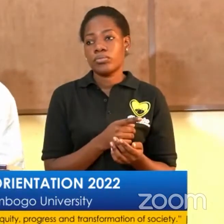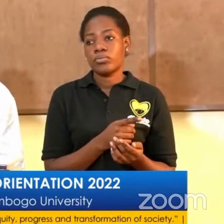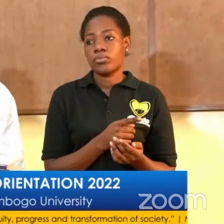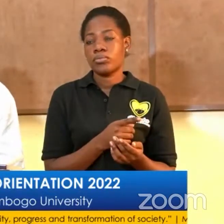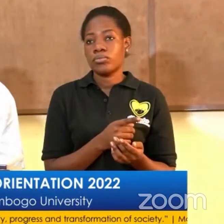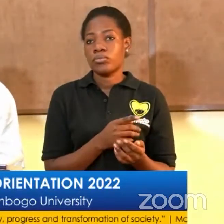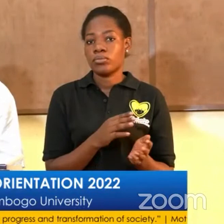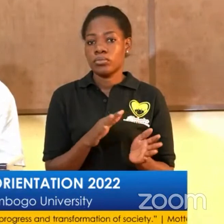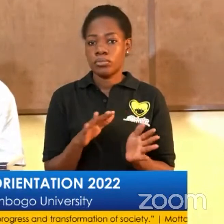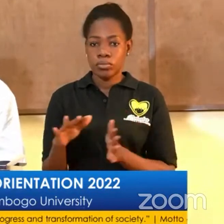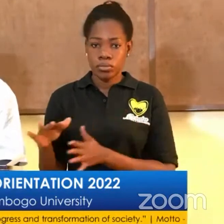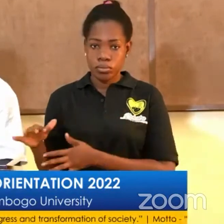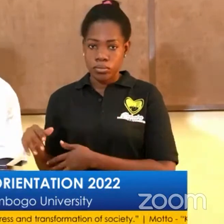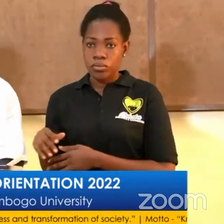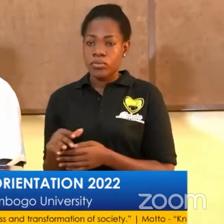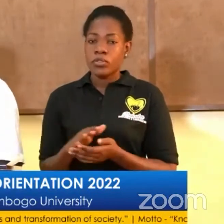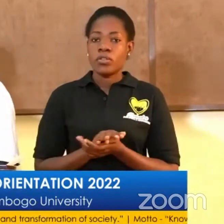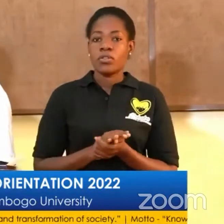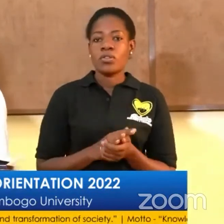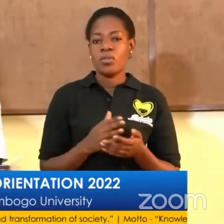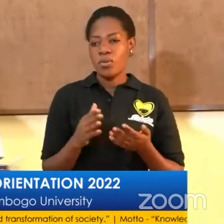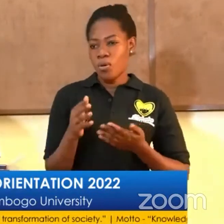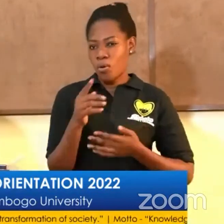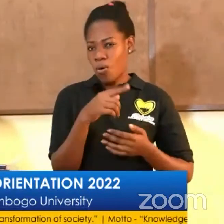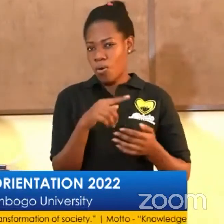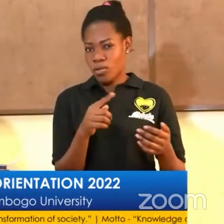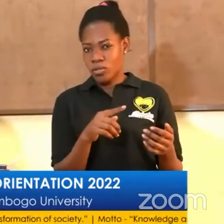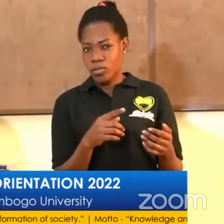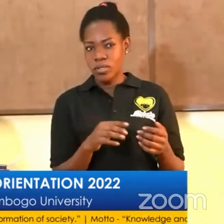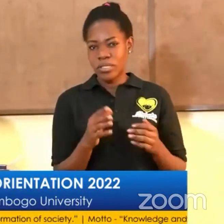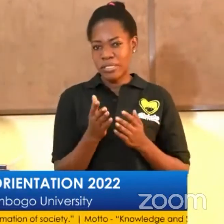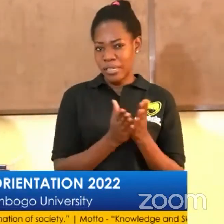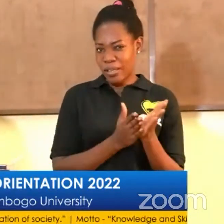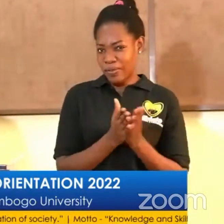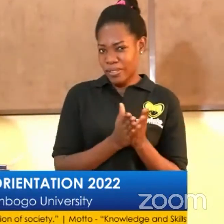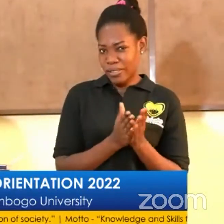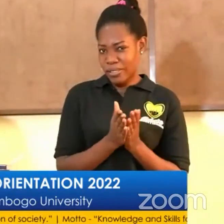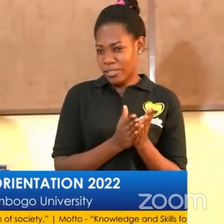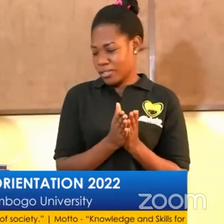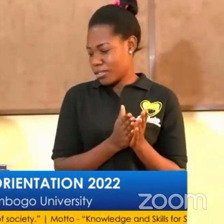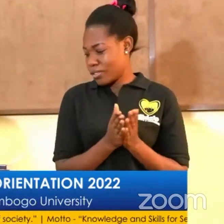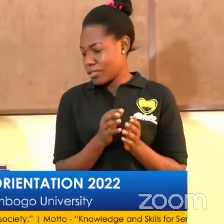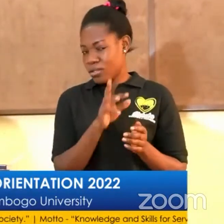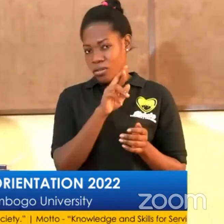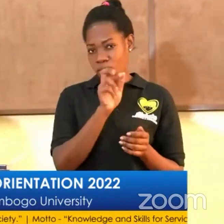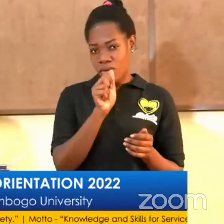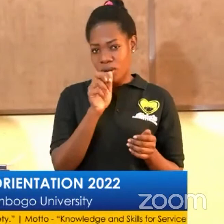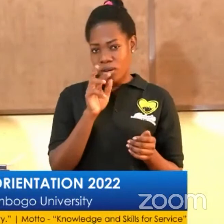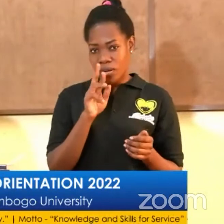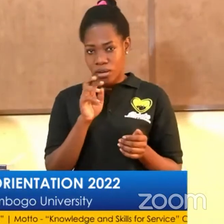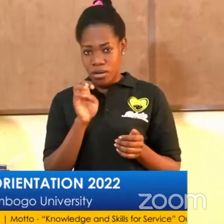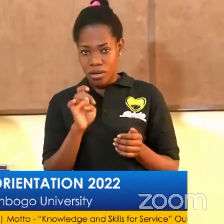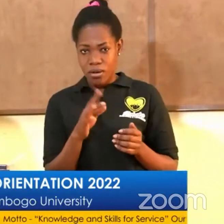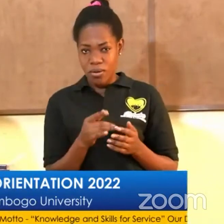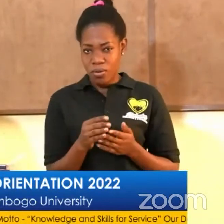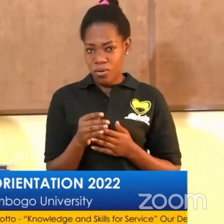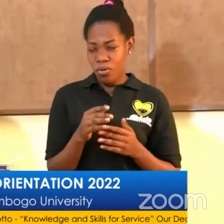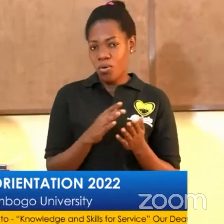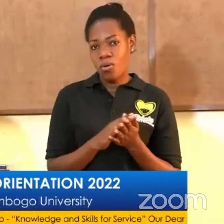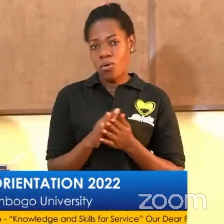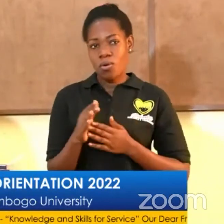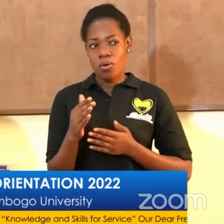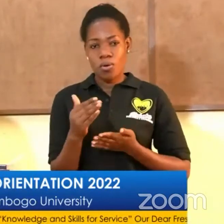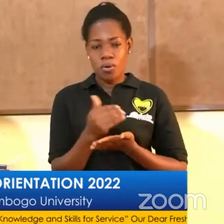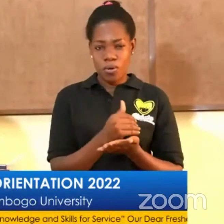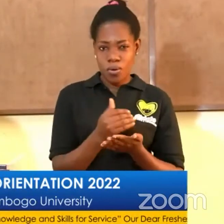Rare collection service, we have got a section in the library which has got research materials which are rare, difficult to